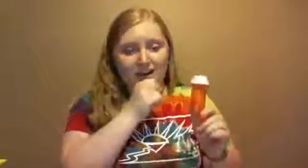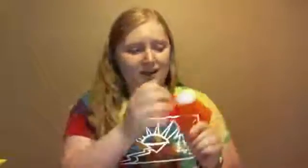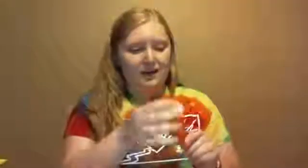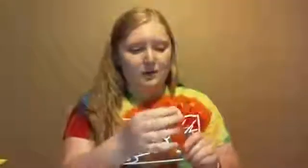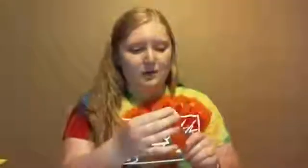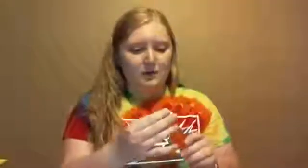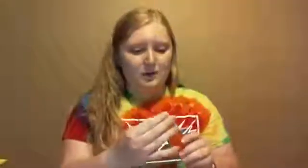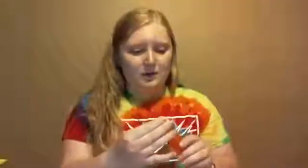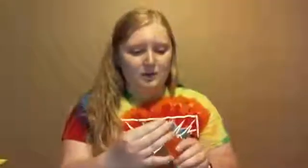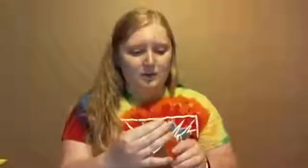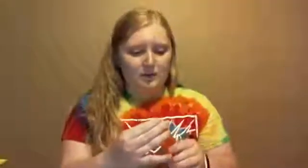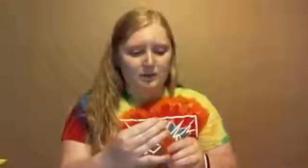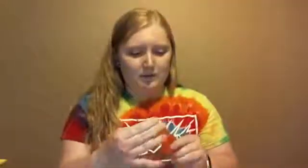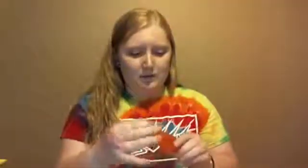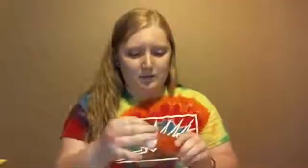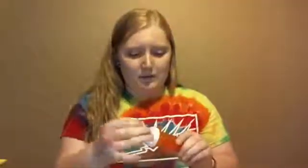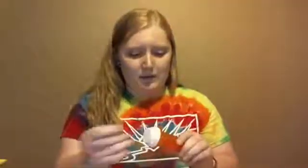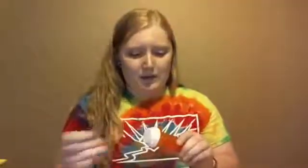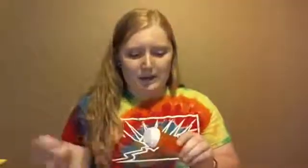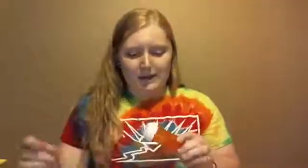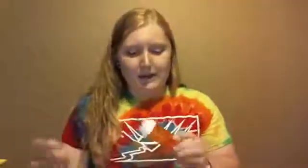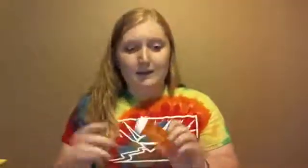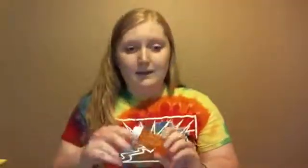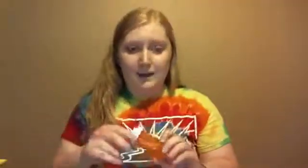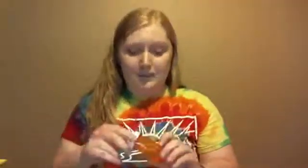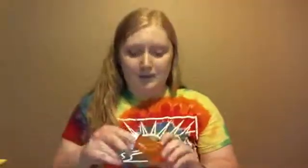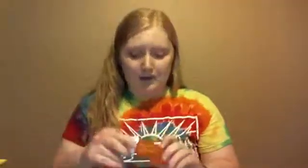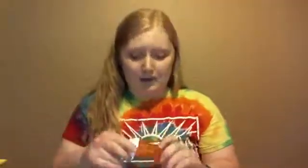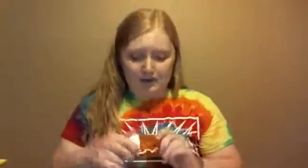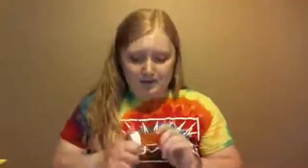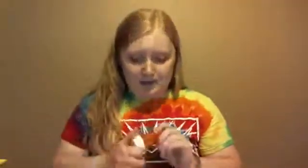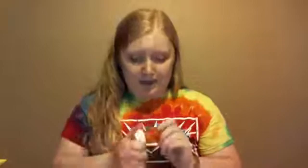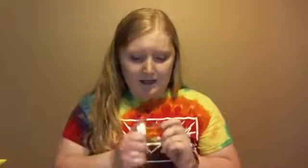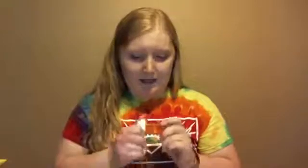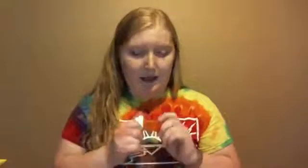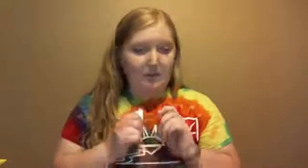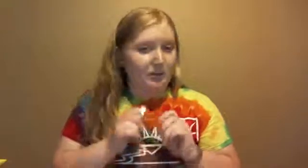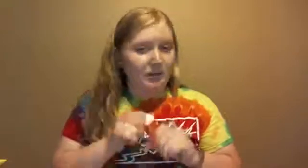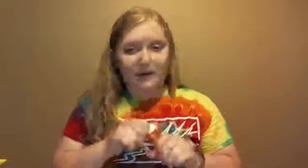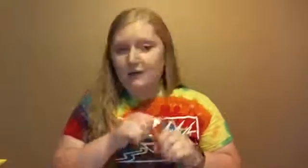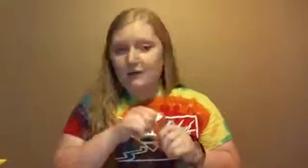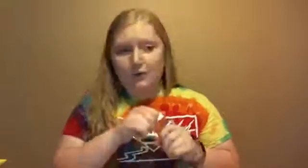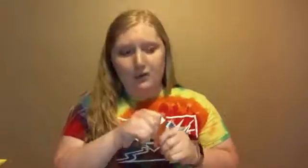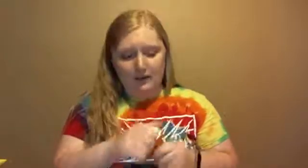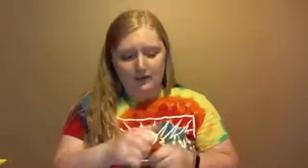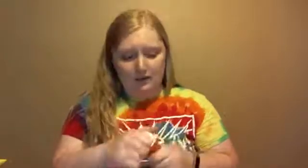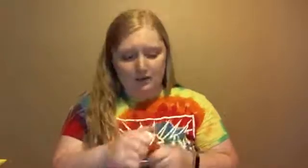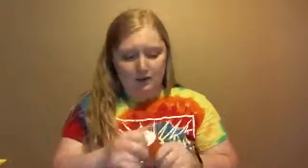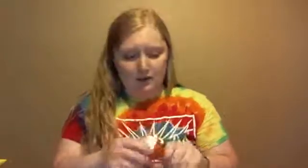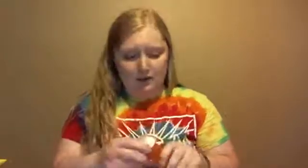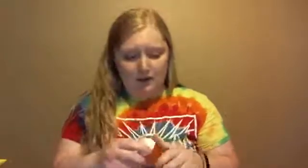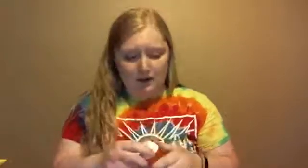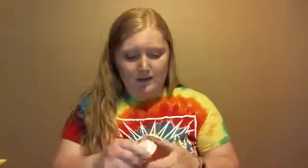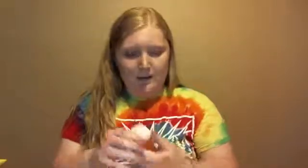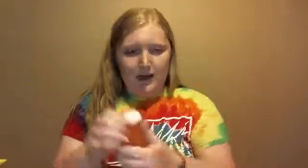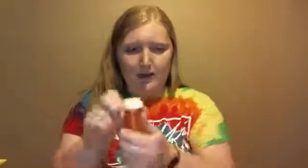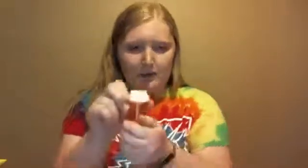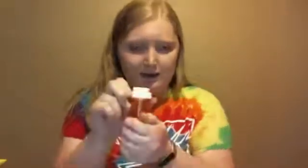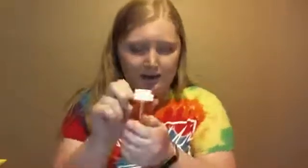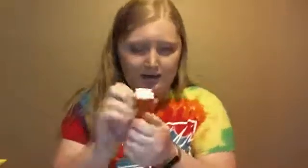that I'm going to use. Now I cleaned this up before I used it, and I'm not putting any food in it, so it's okay. Plus it has a